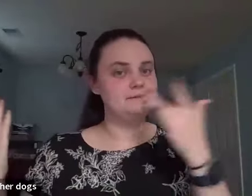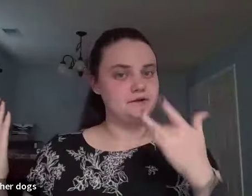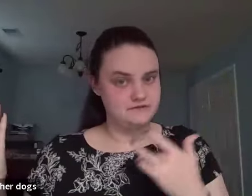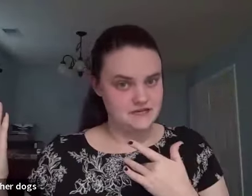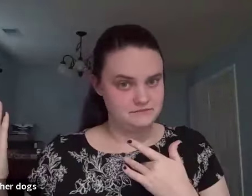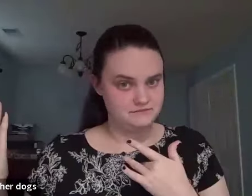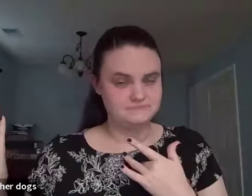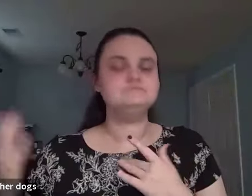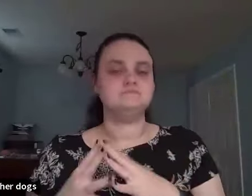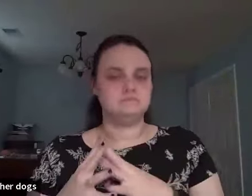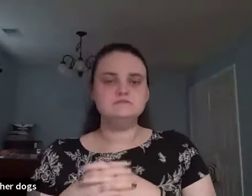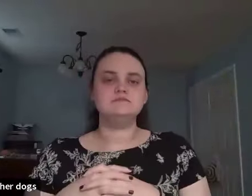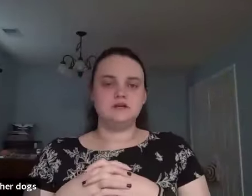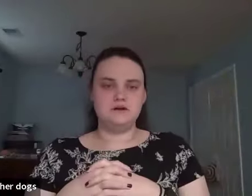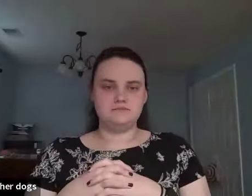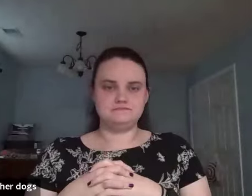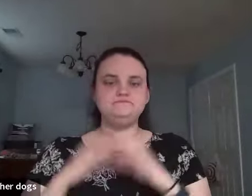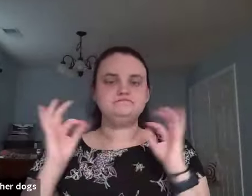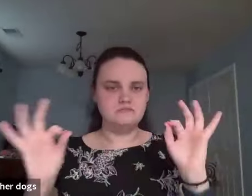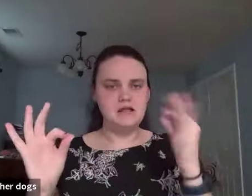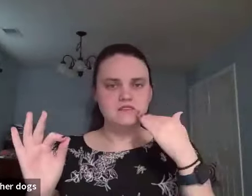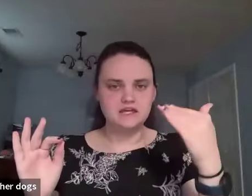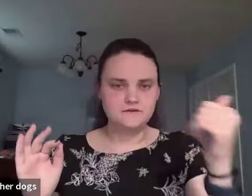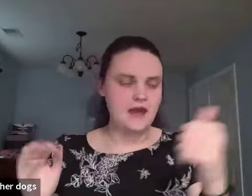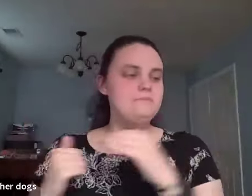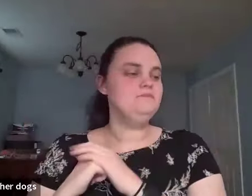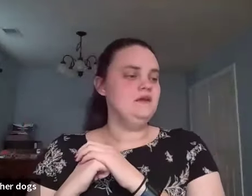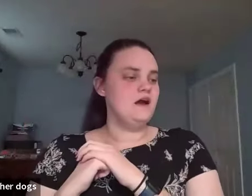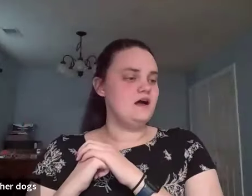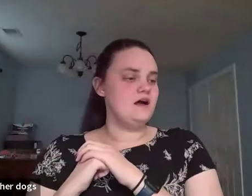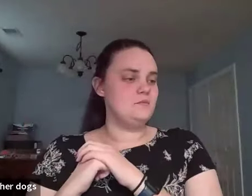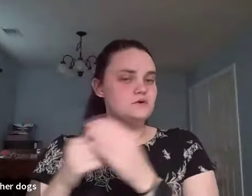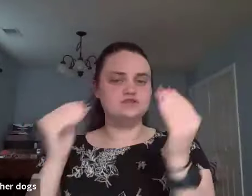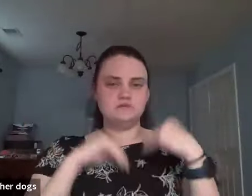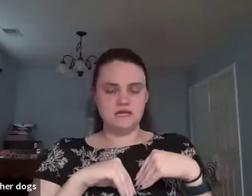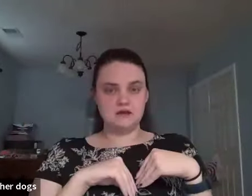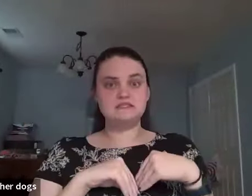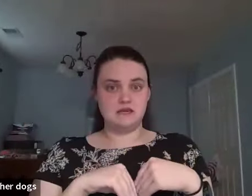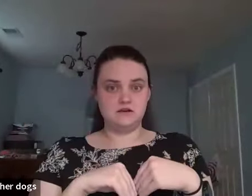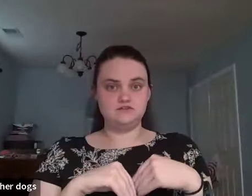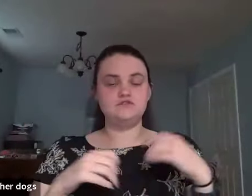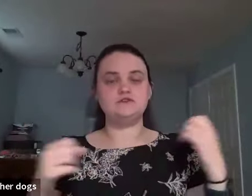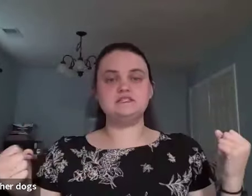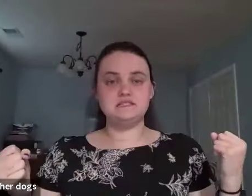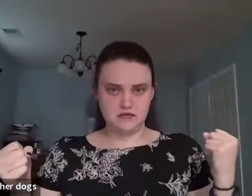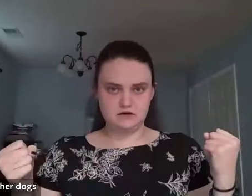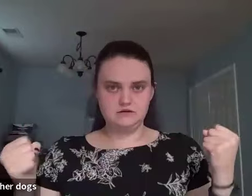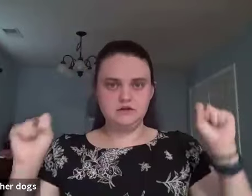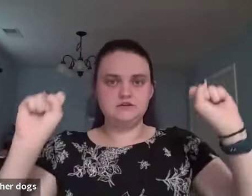Happy birthday. Okay. Thank you for that. So now scared. So for scared, you're